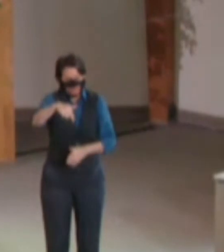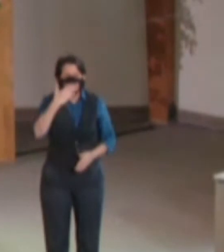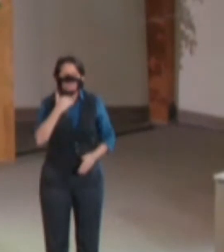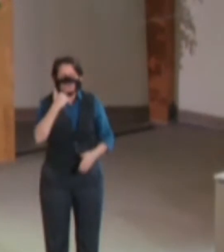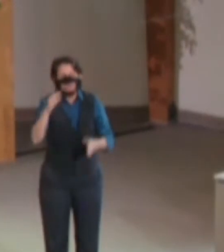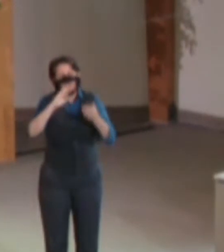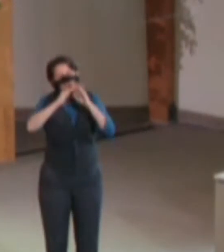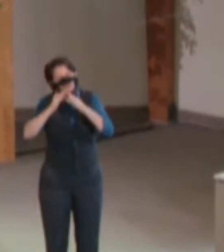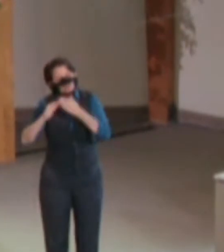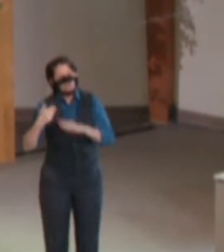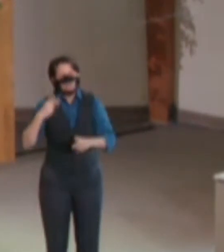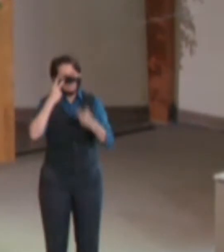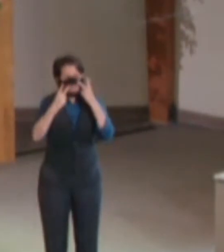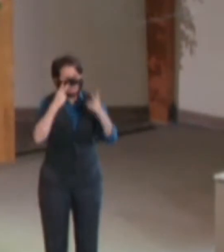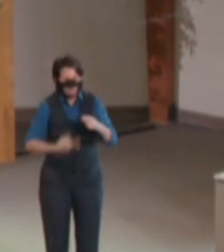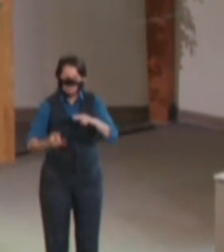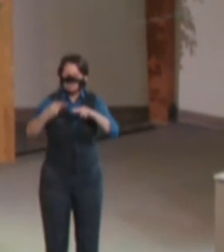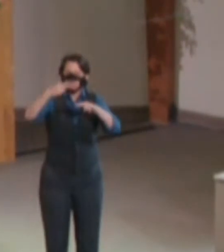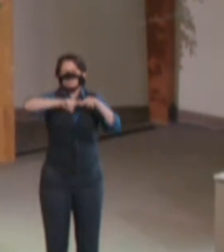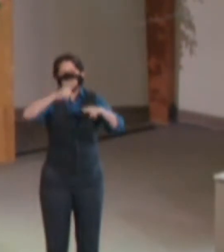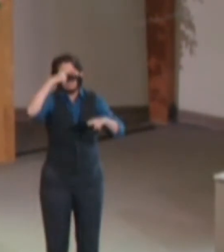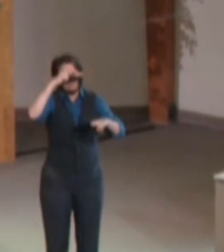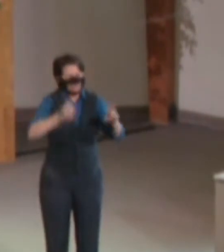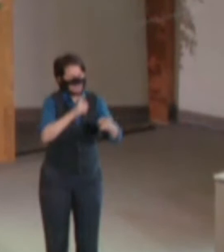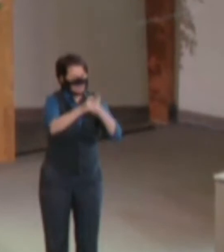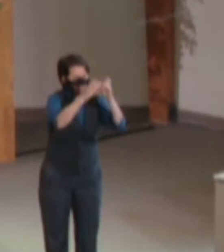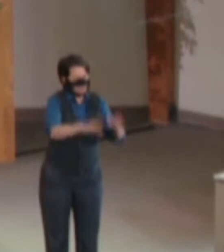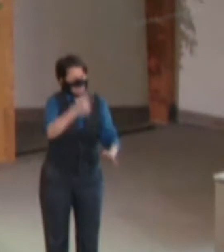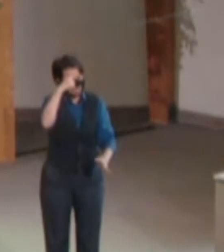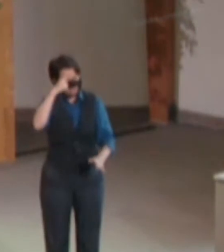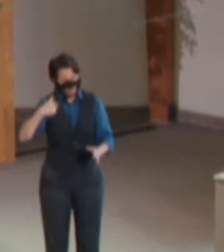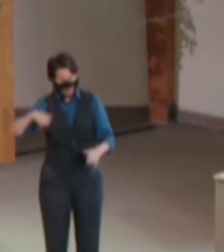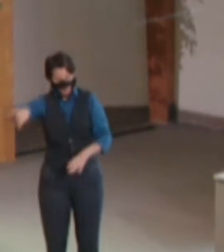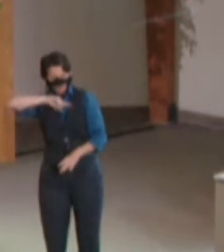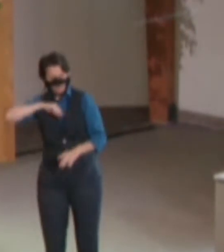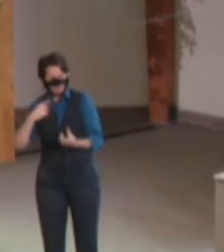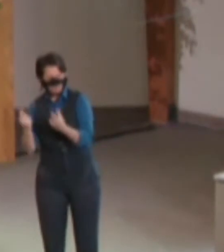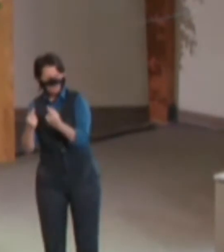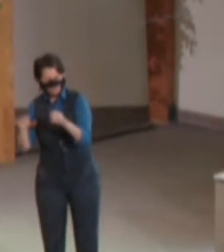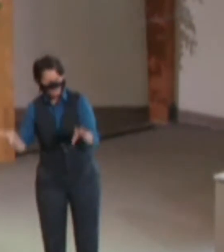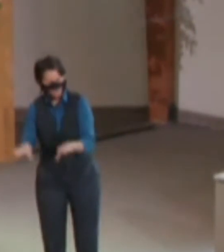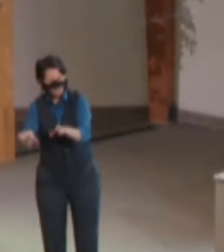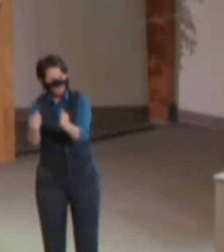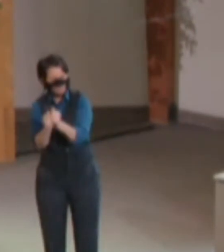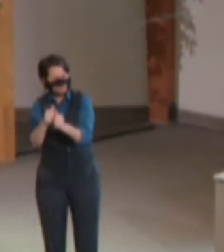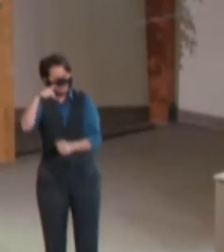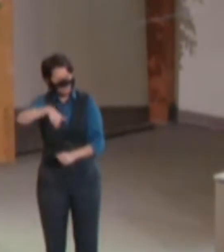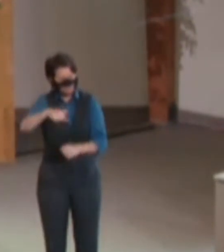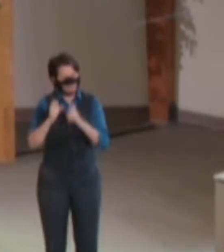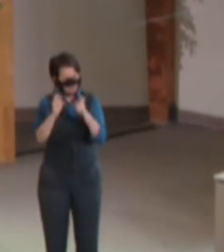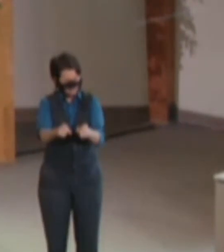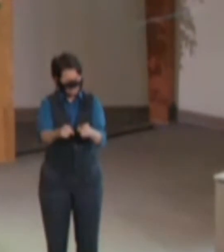we see them multiplying for the giver and for what we can do outside from these gifts. And so it